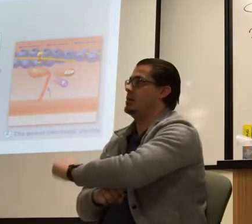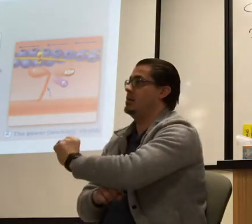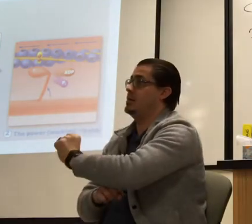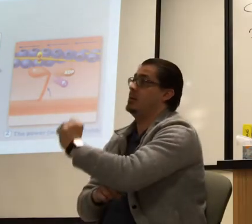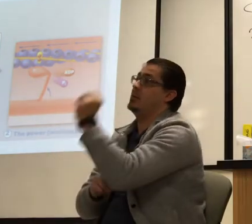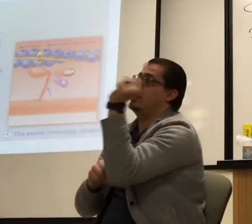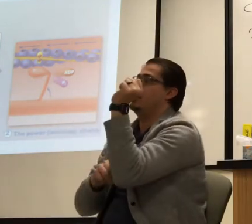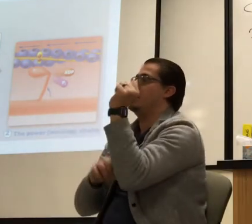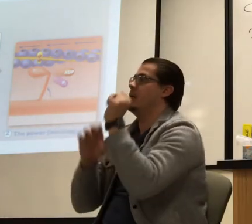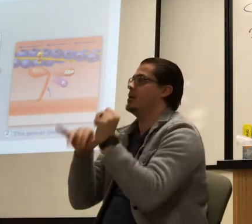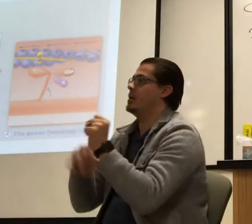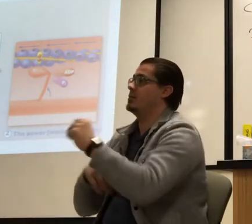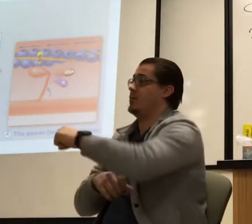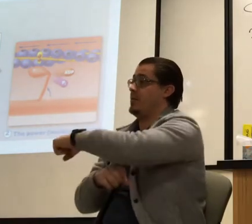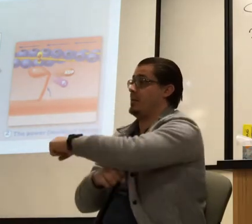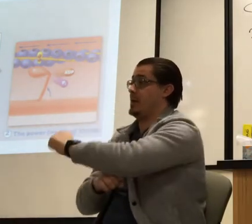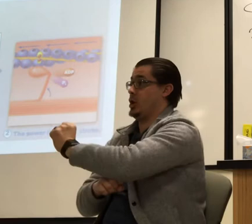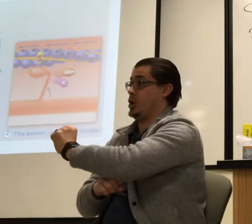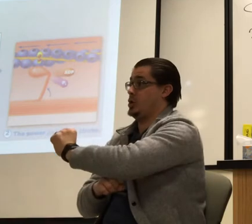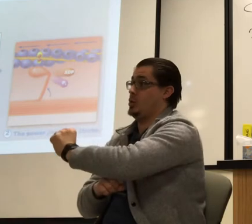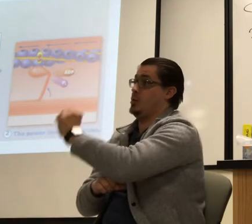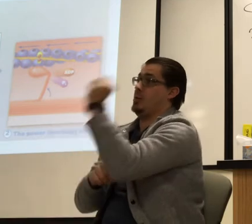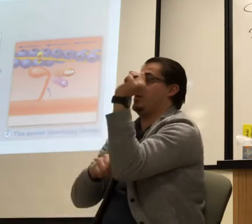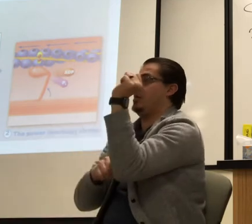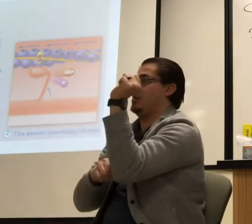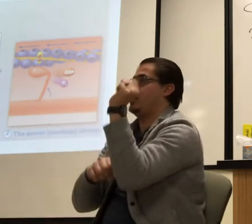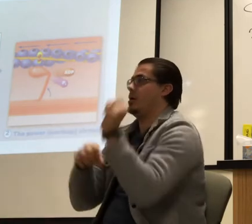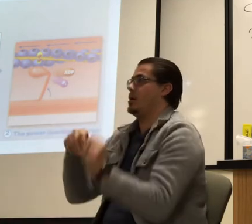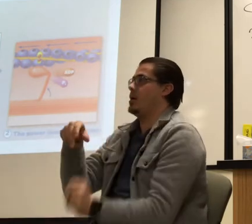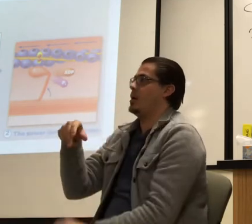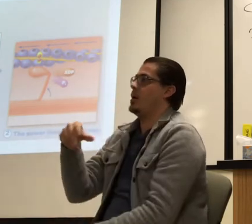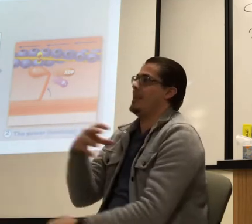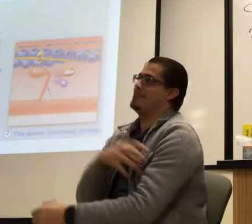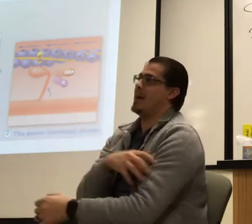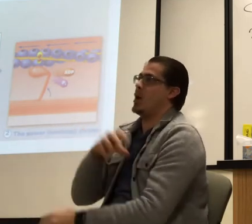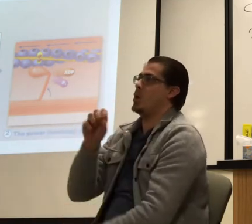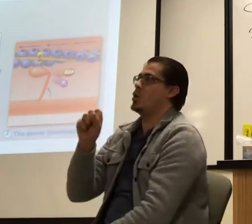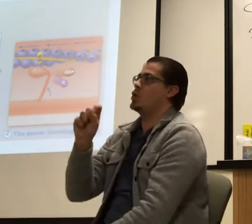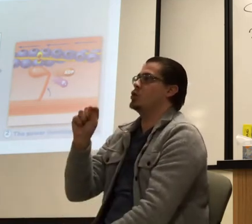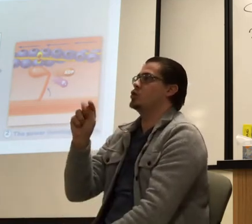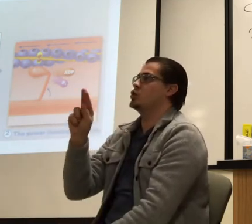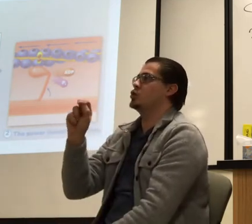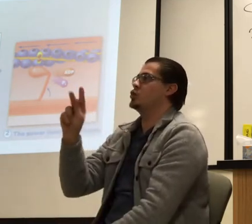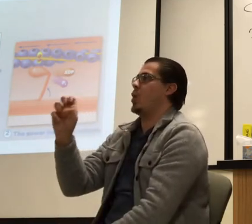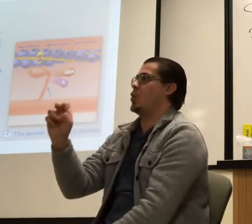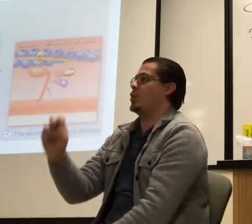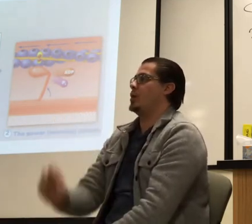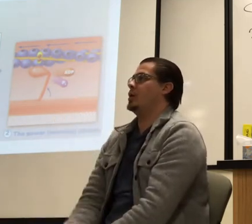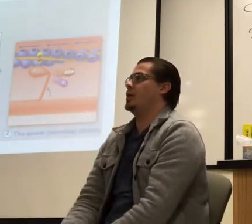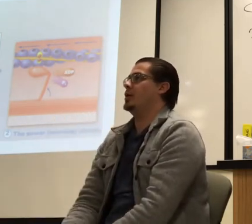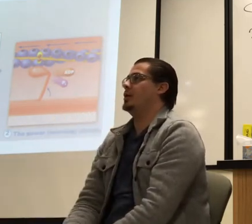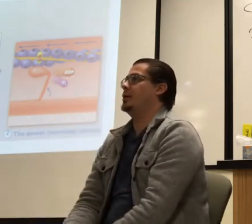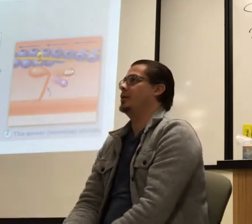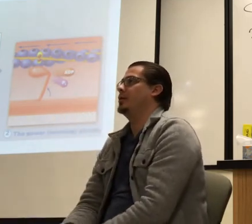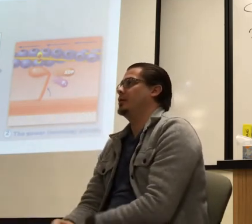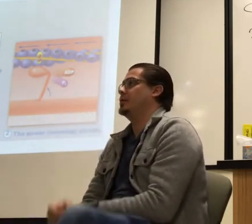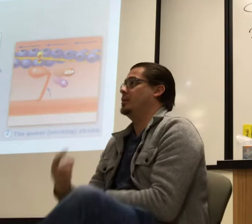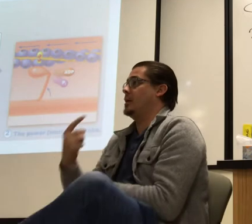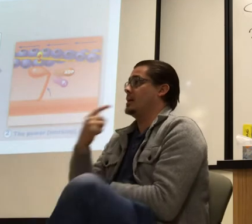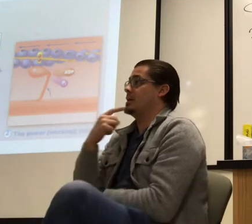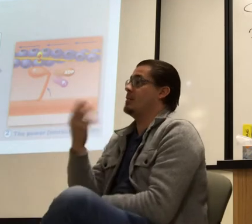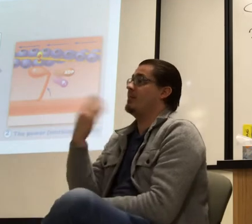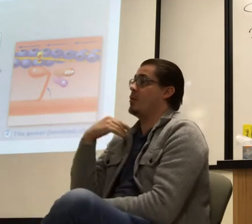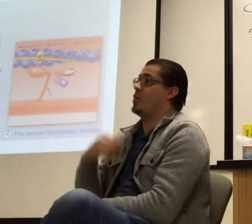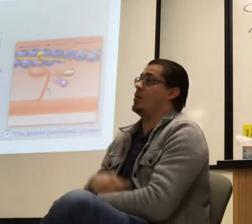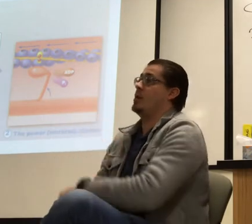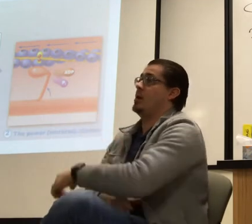that's the power. So you move from that position to that position, okay? And what I said last time